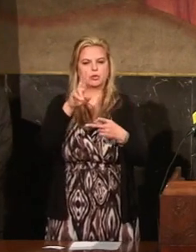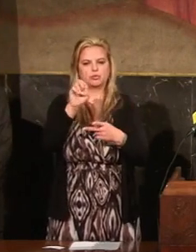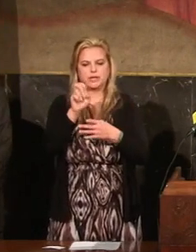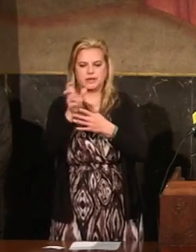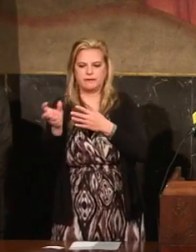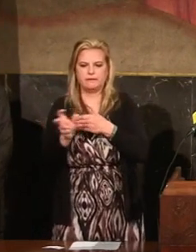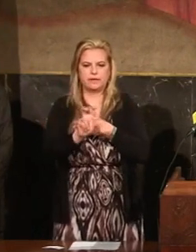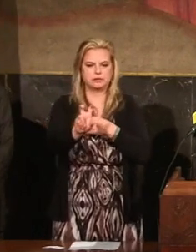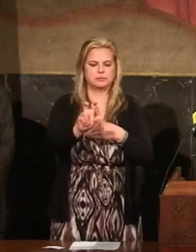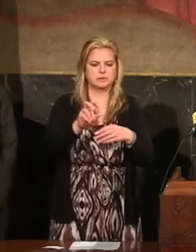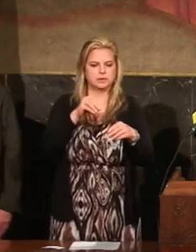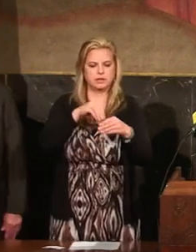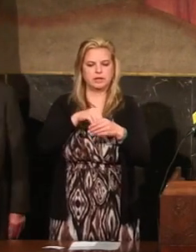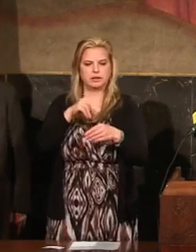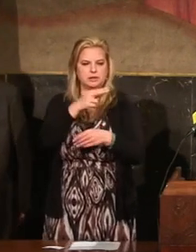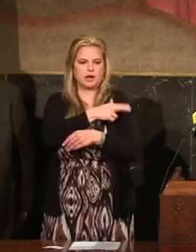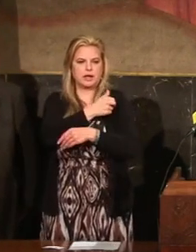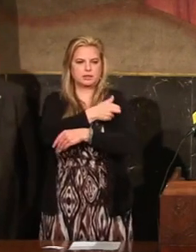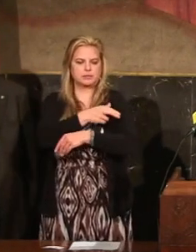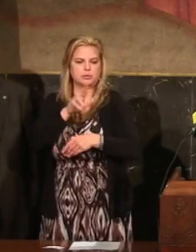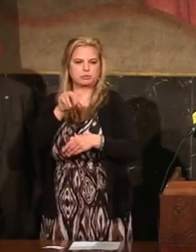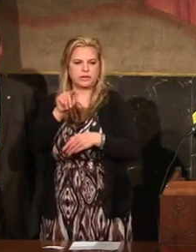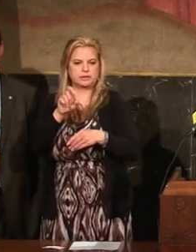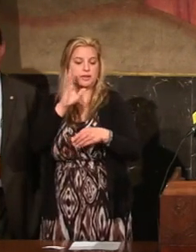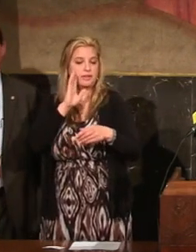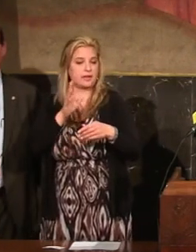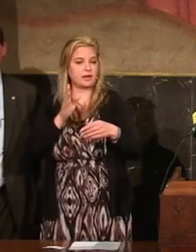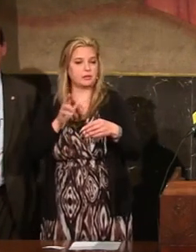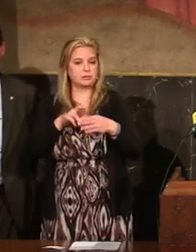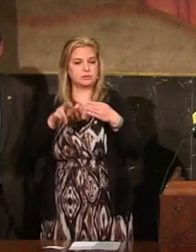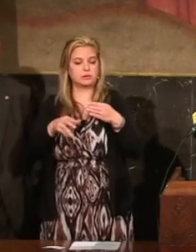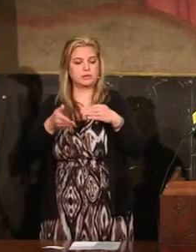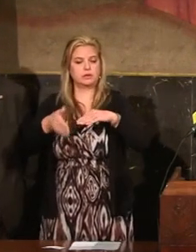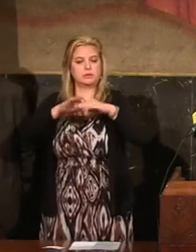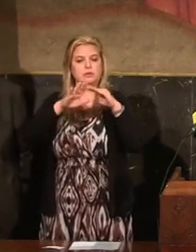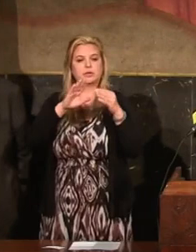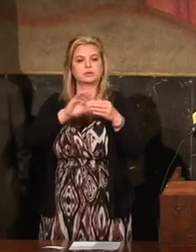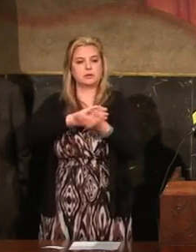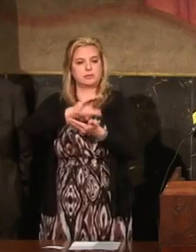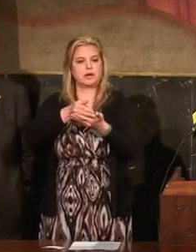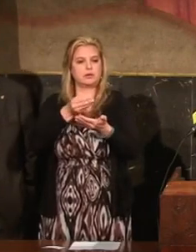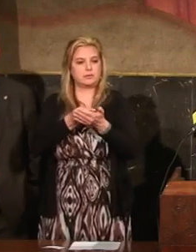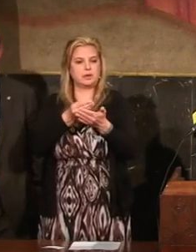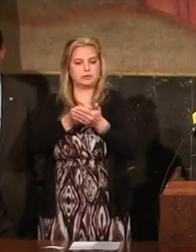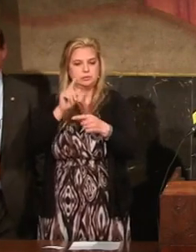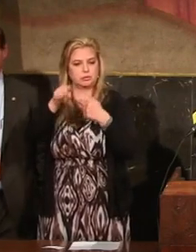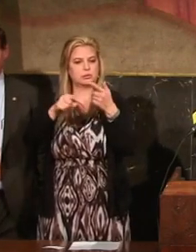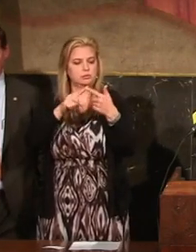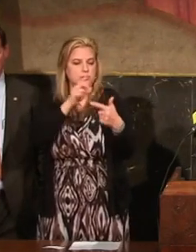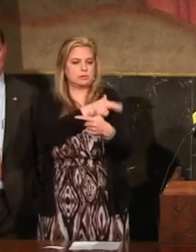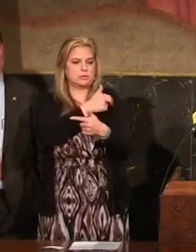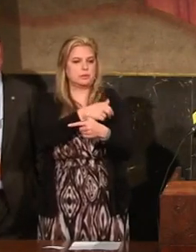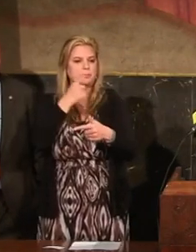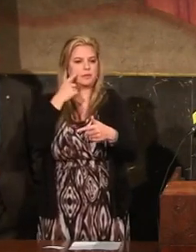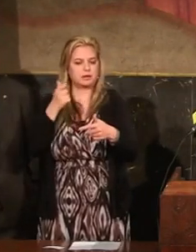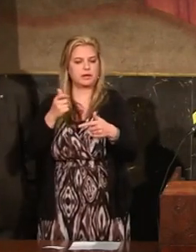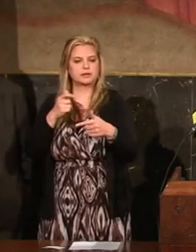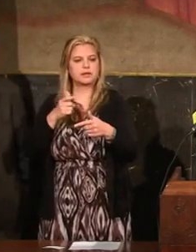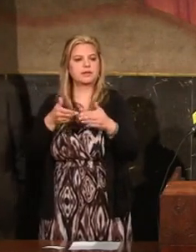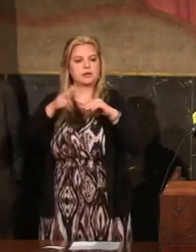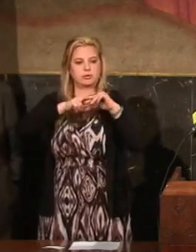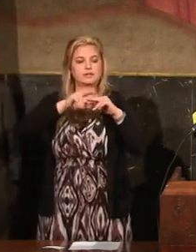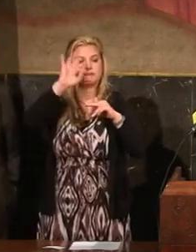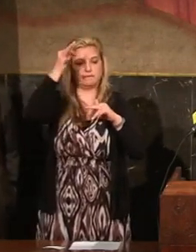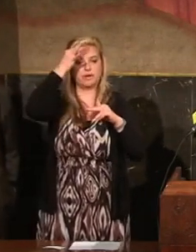in hospital rates that would have resulted in an increased amount of money, overall money, to go to hospitals because of the increased federal match that would have